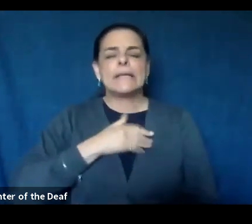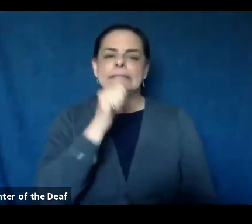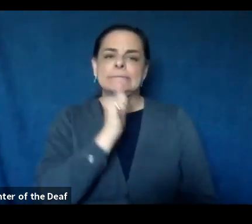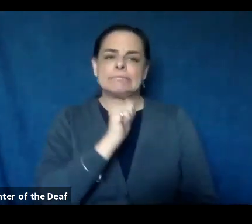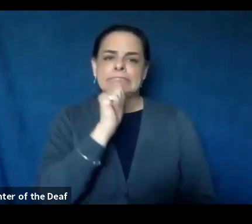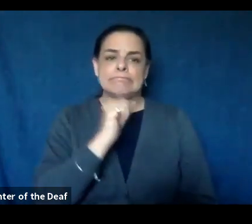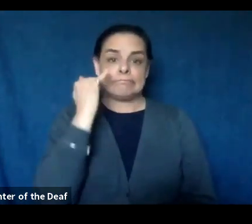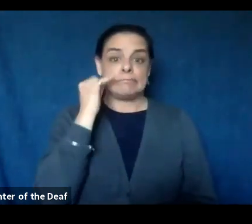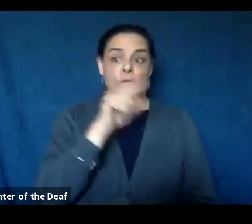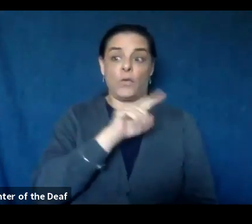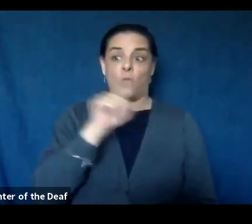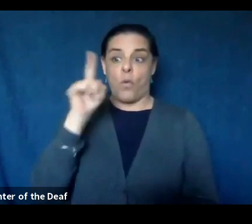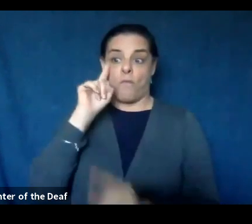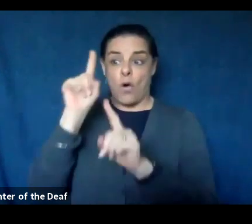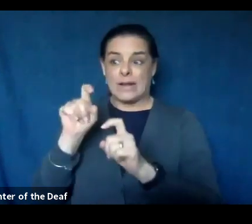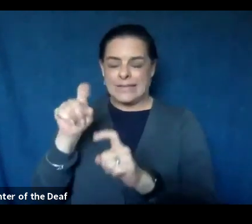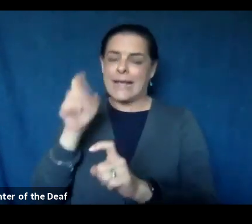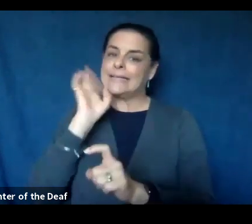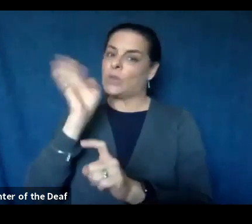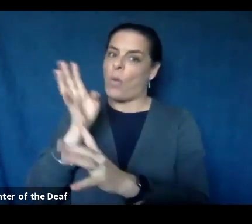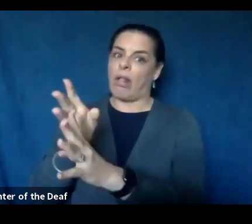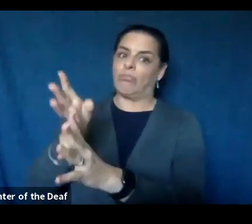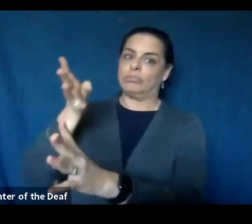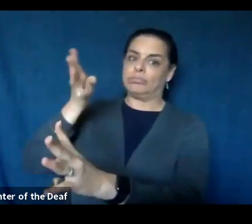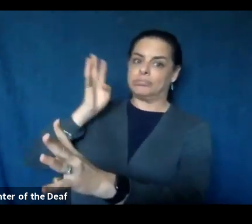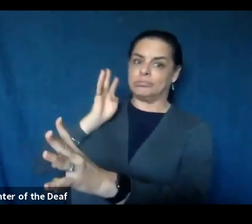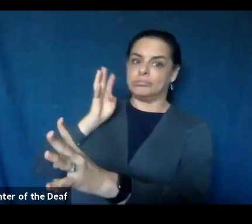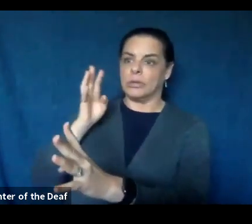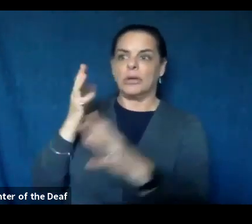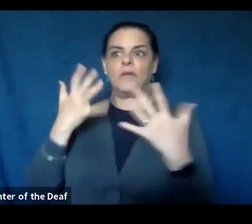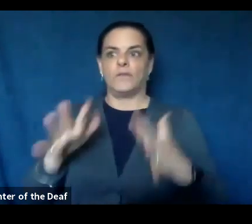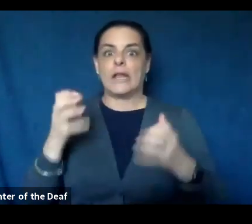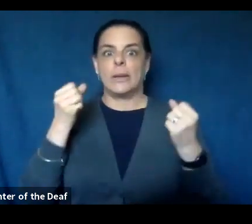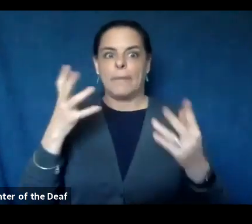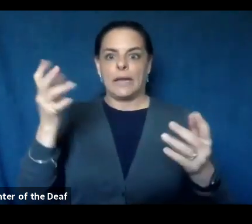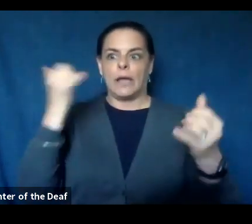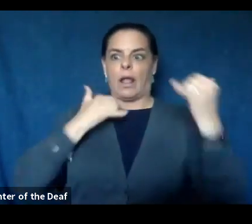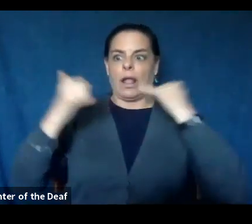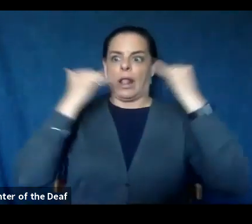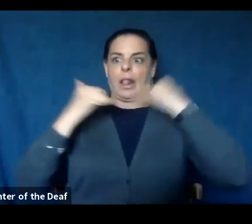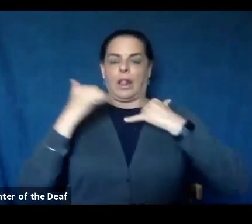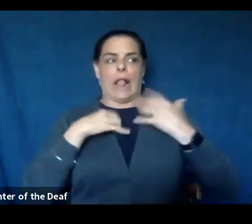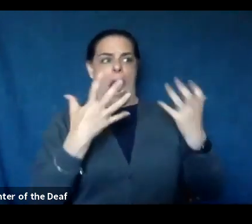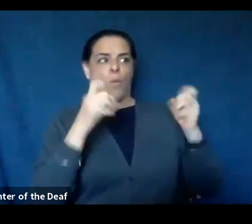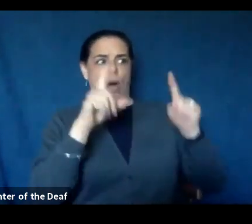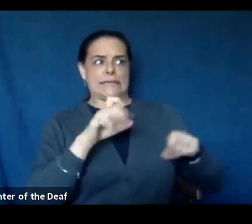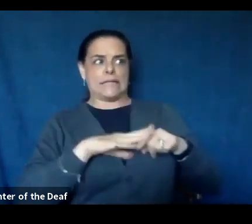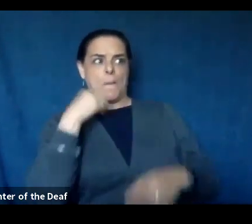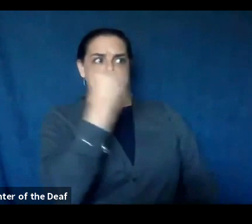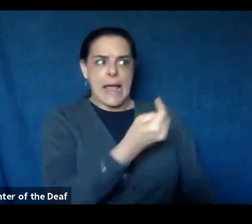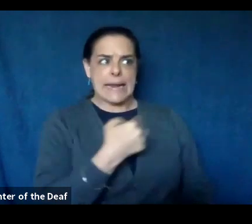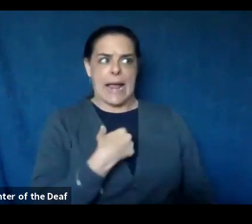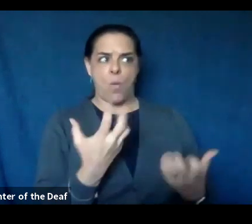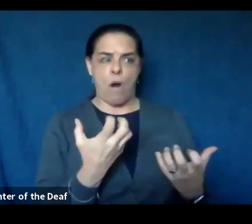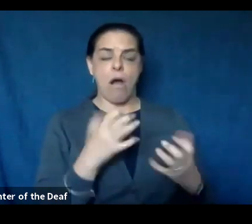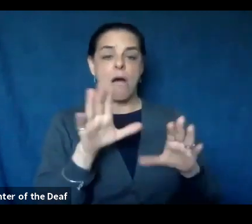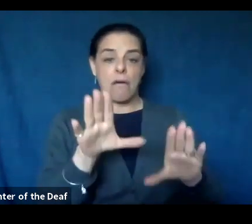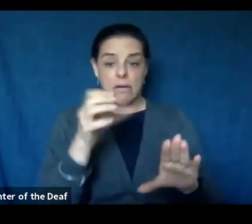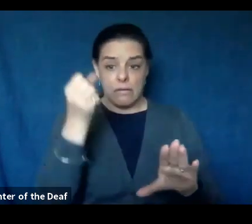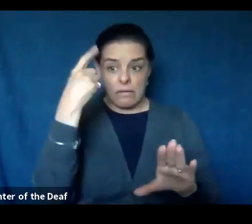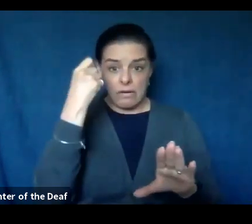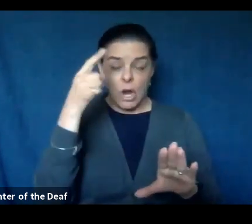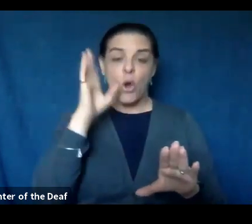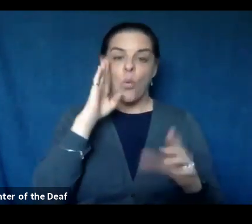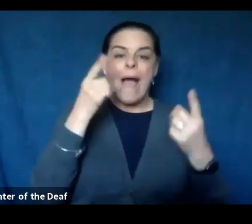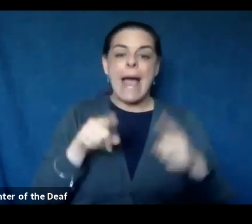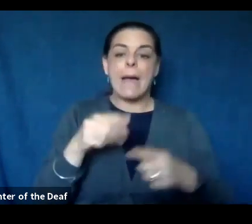they go into this. There's going to be a lot of people. We're already getting a lot of calls with people wanting to get this testing on Monday. Know that this is going to be going Monday